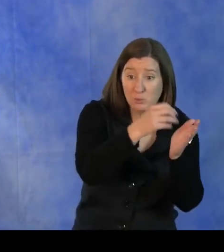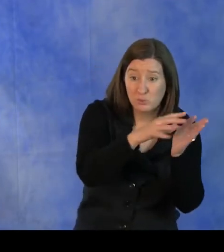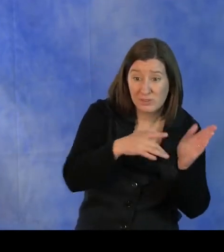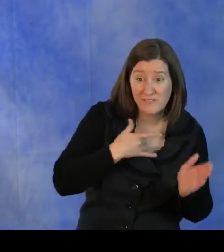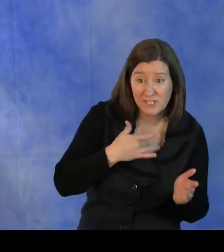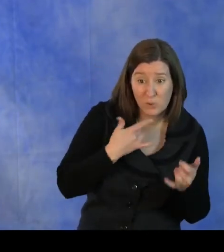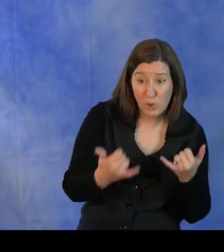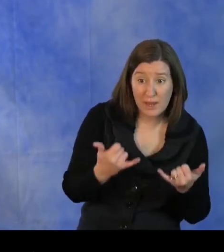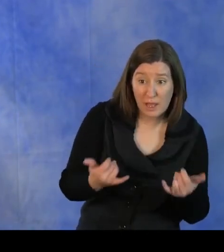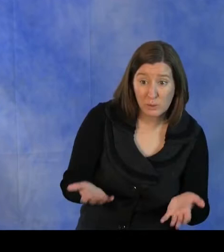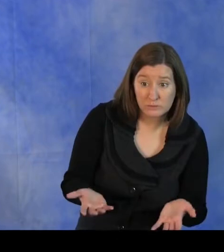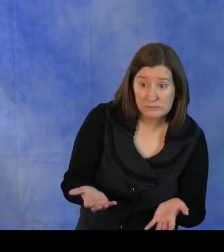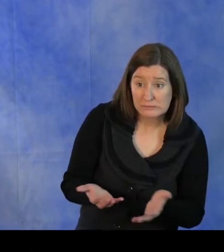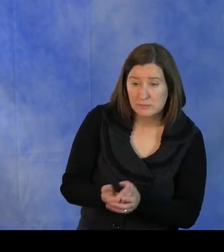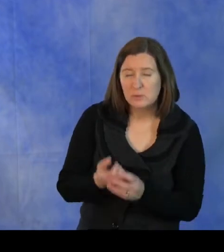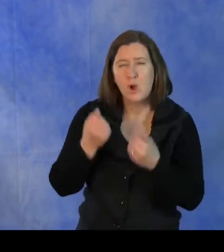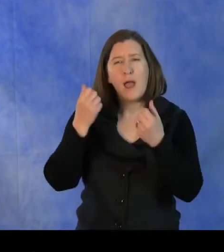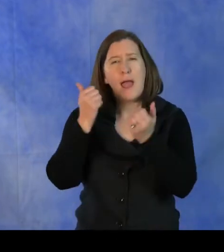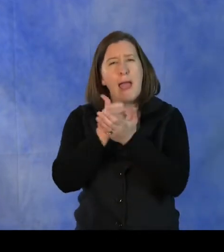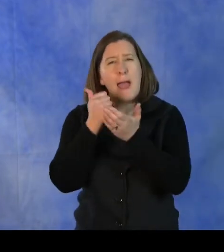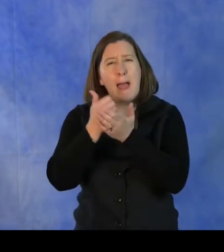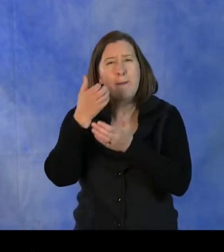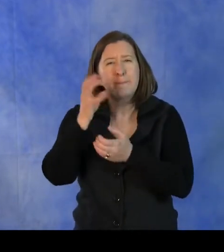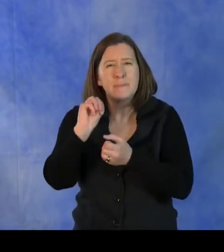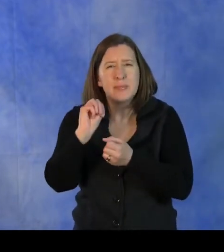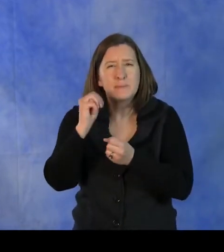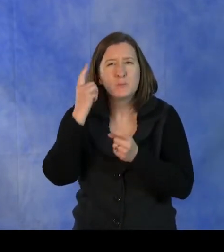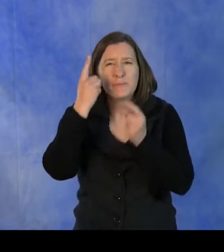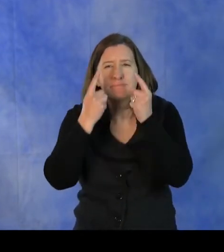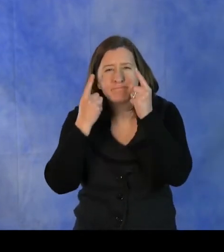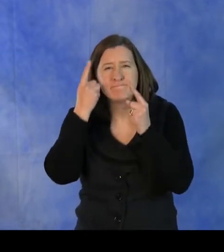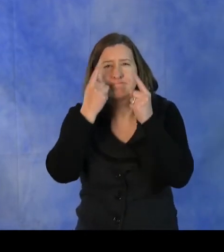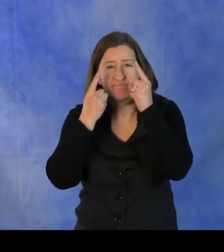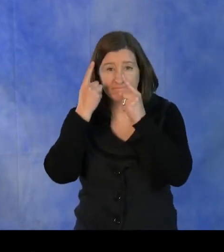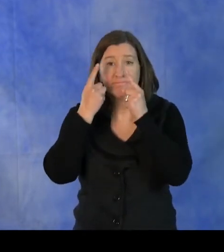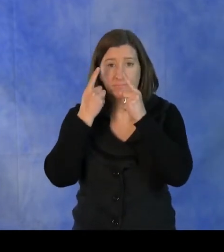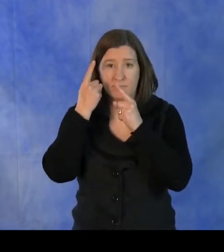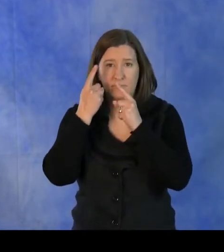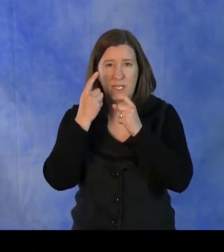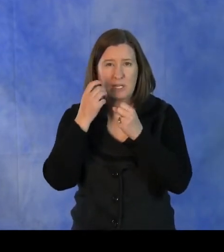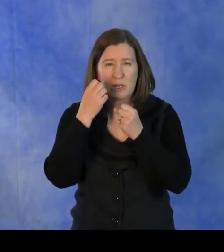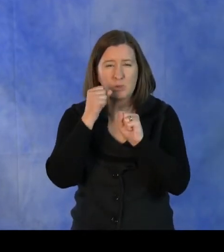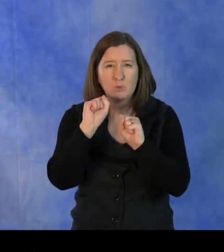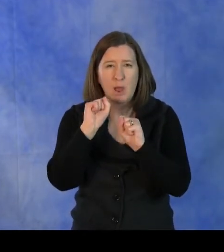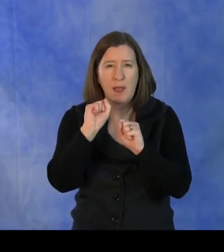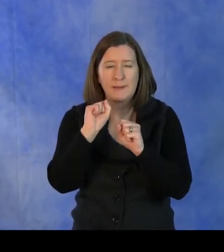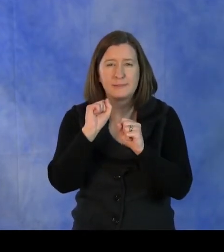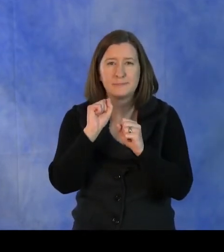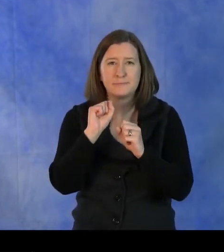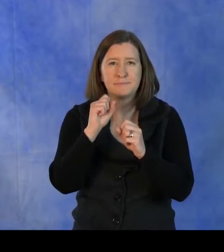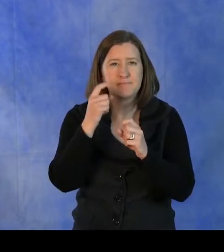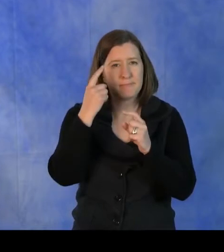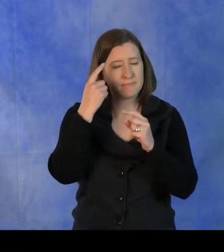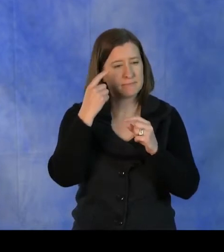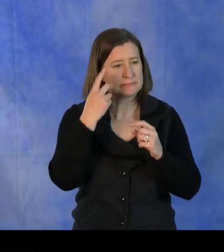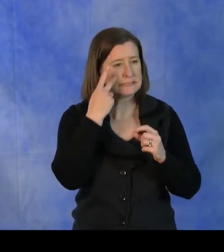You can say, can you guess how this other student is feeling, and help them to think about those